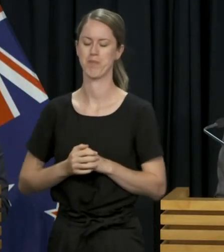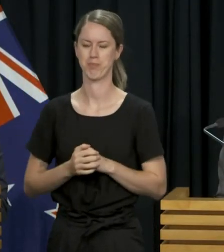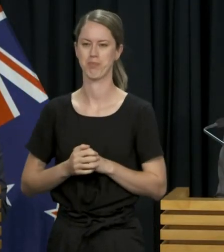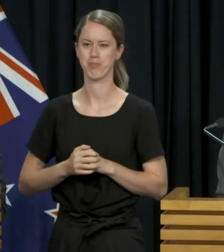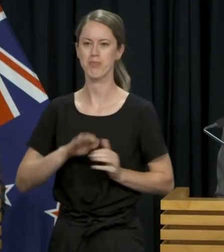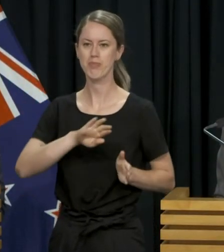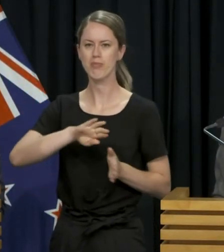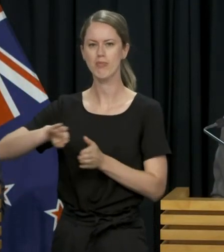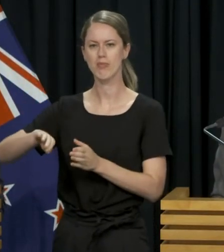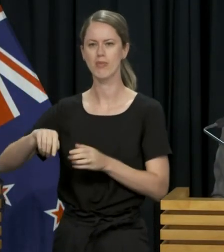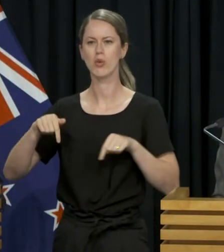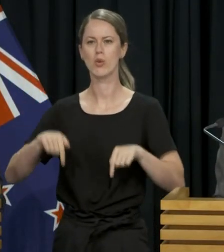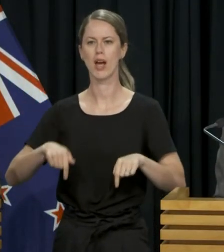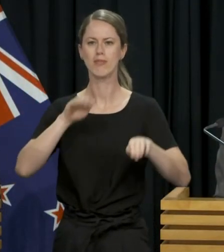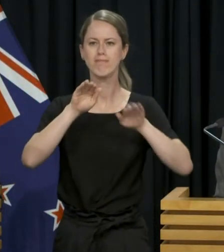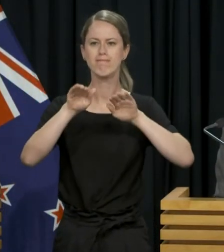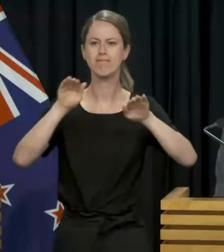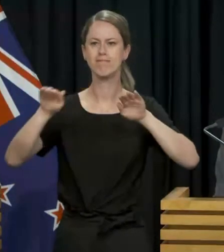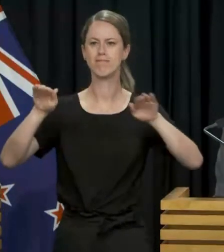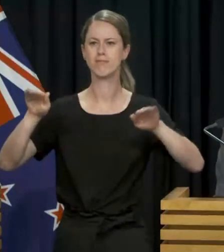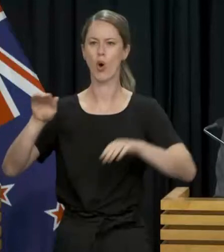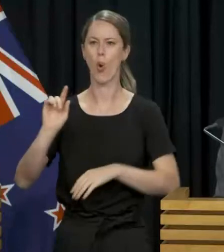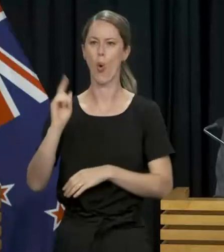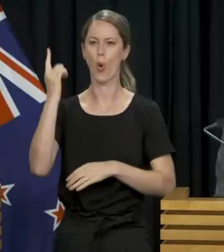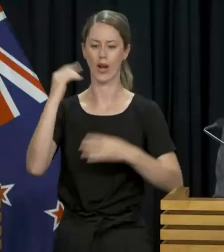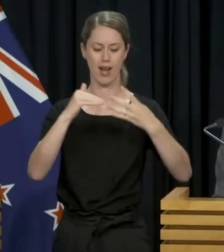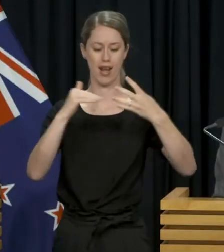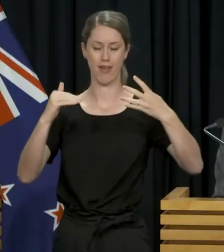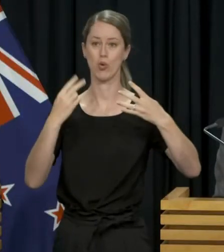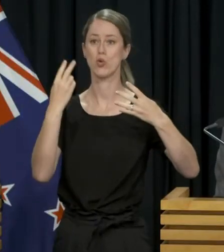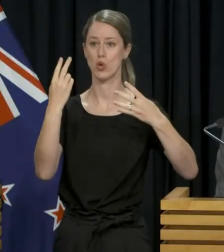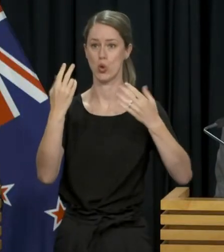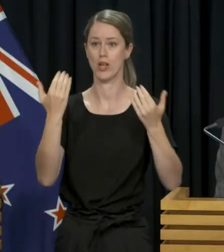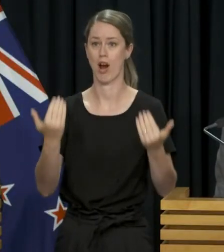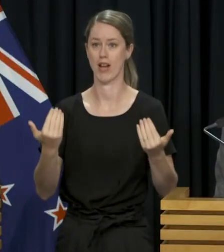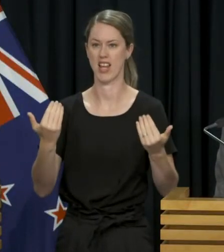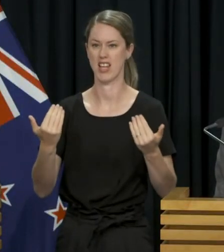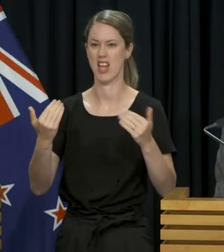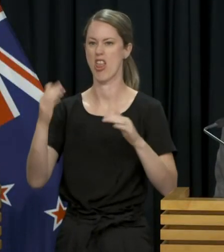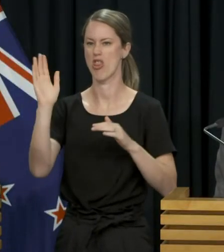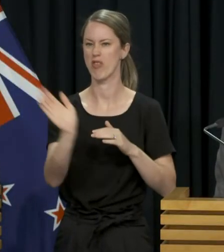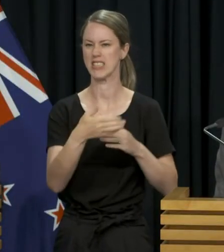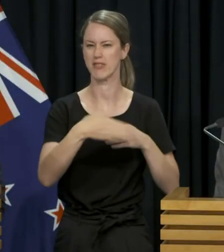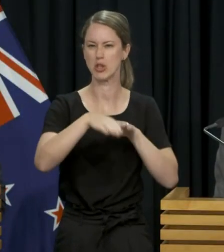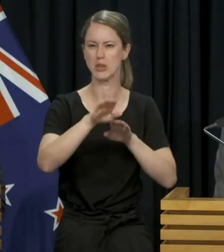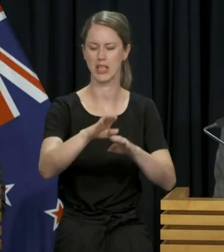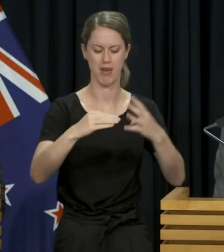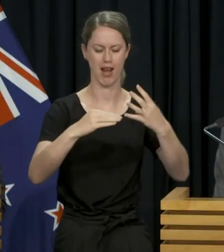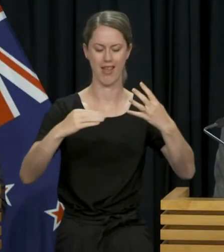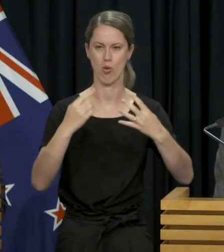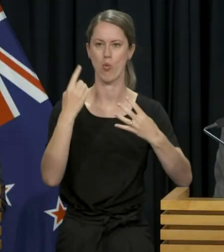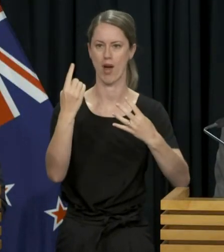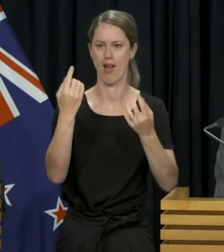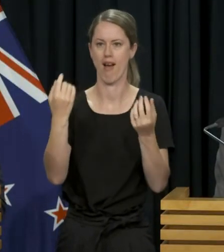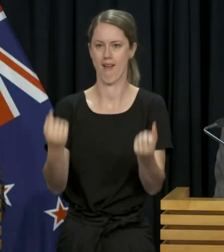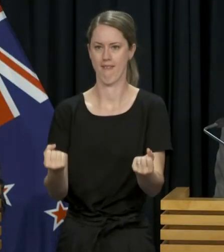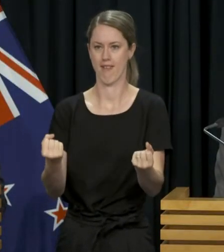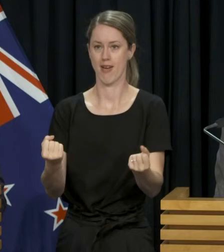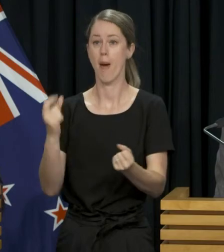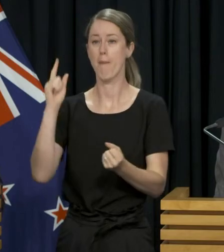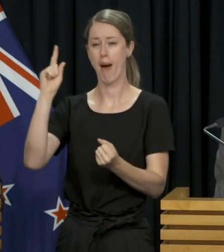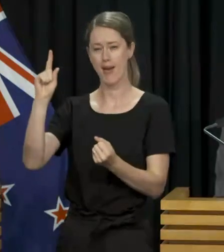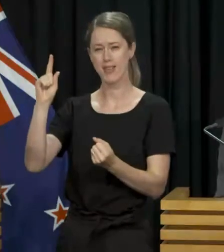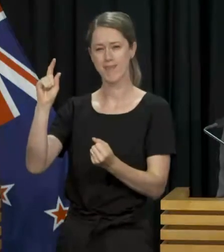today with a reminder that while Auckland is at alert level 2 and the rest of New Zealand is now at alert level 1, Cabinet